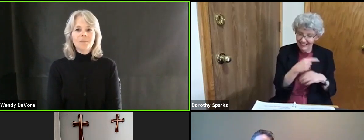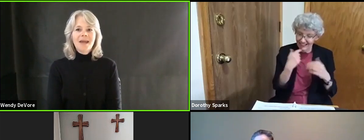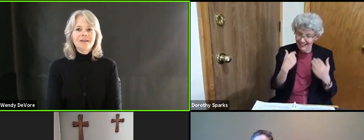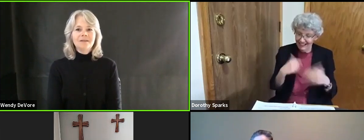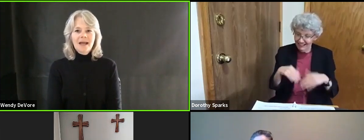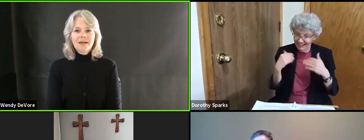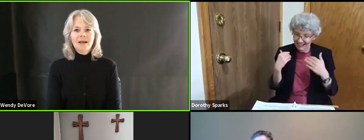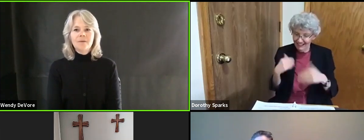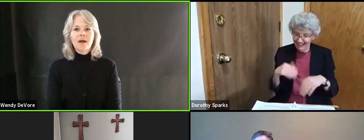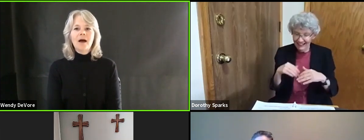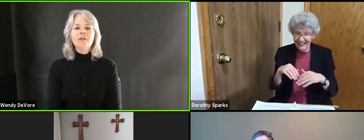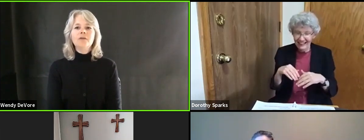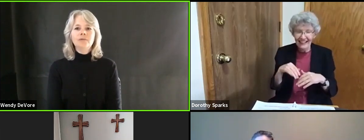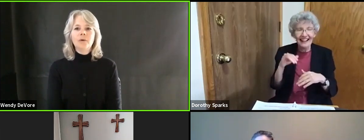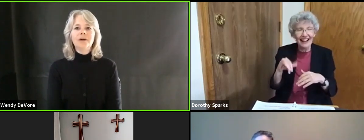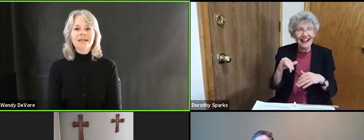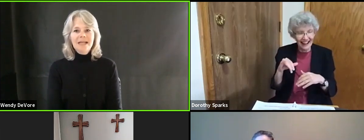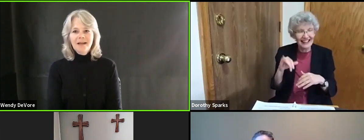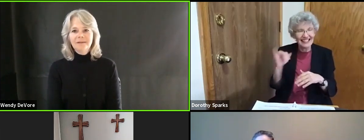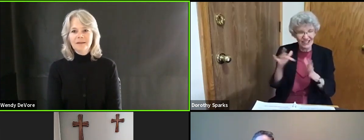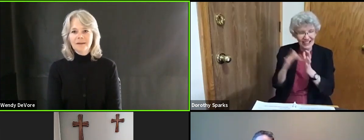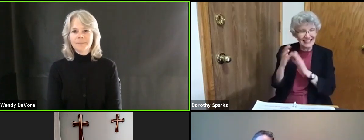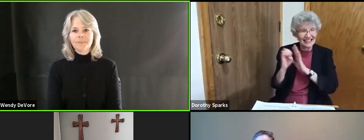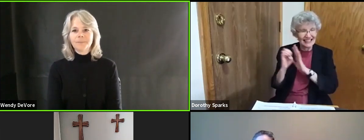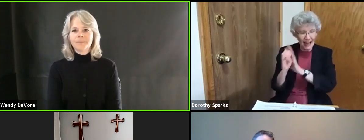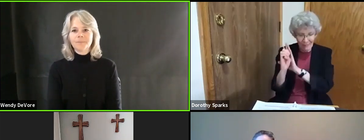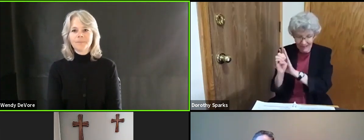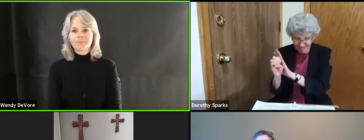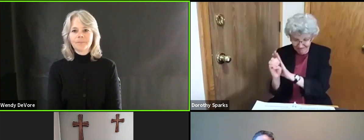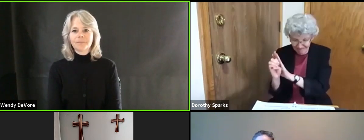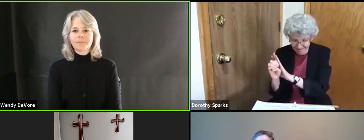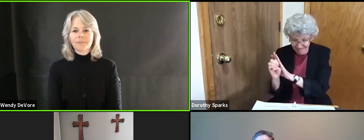unexpectedly, this man sat down on the floor next to him.